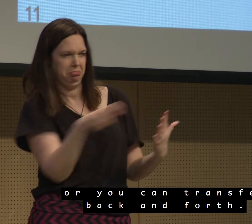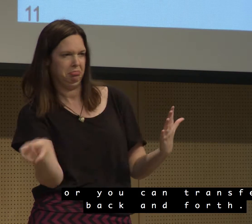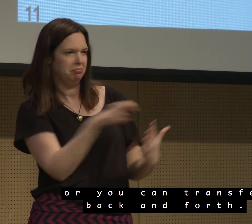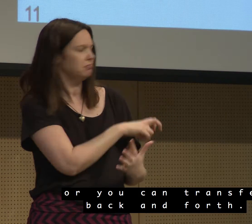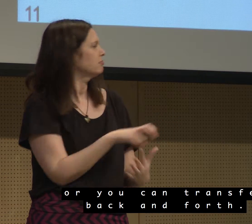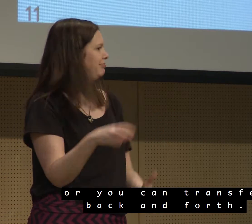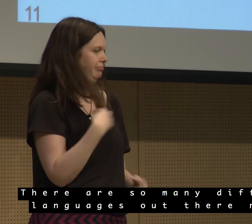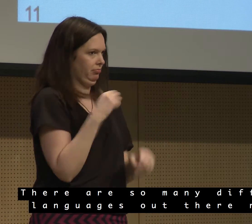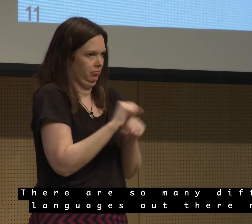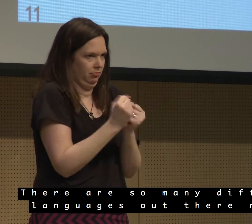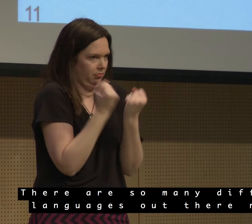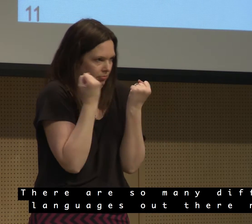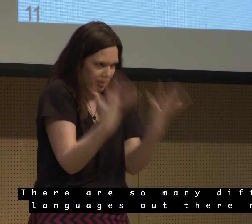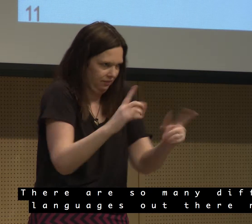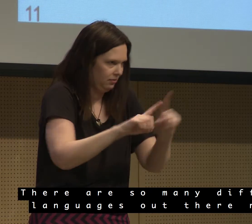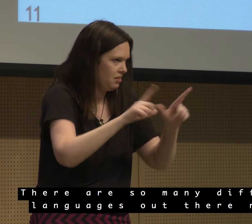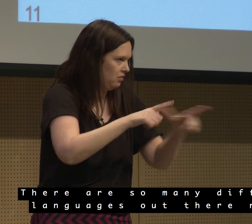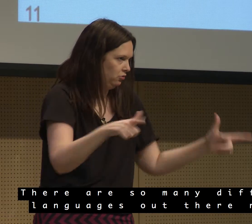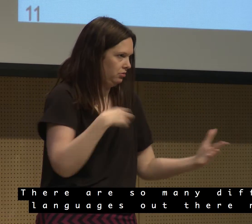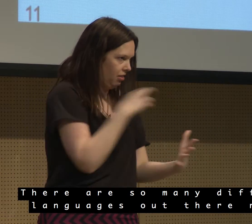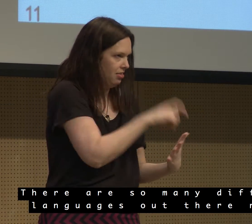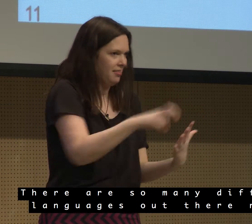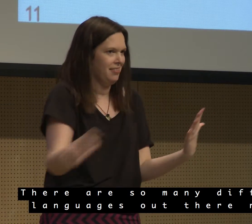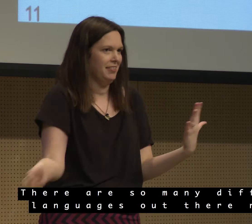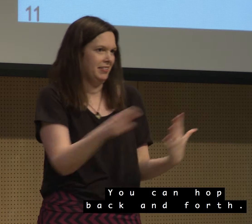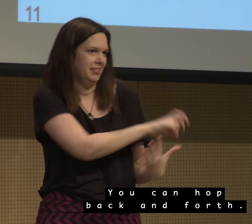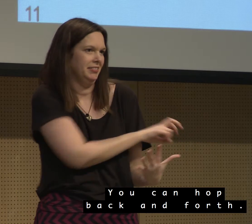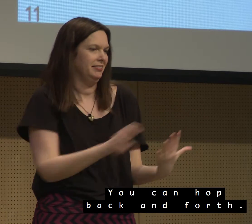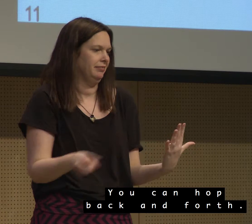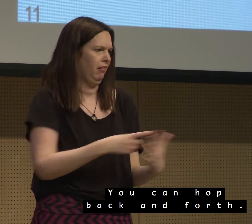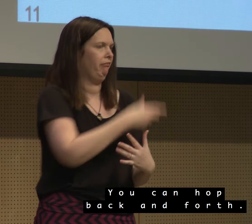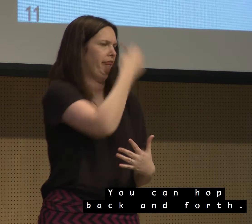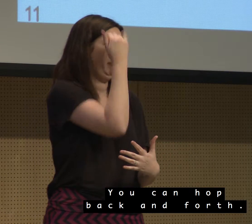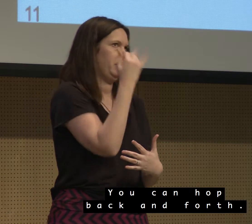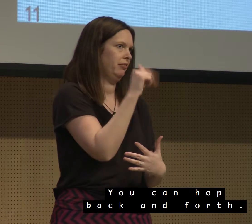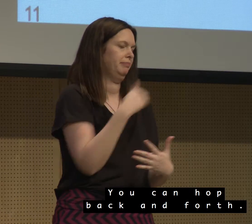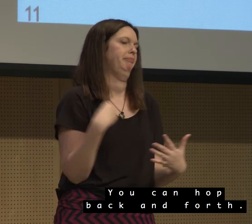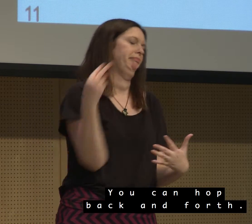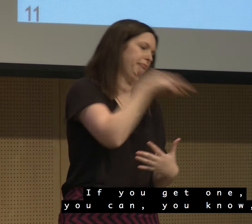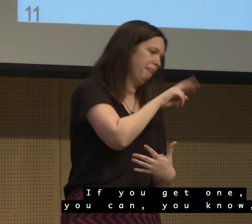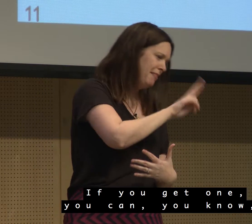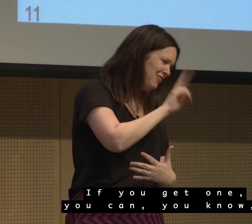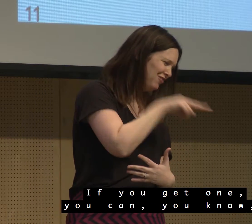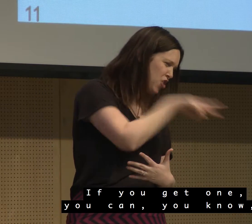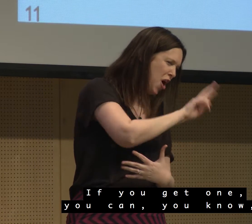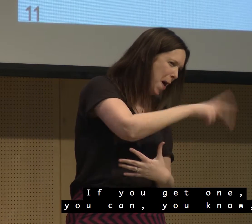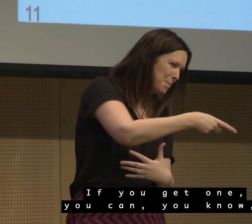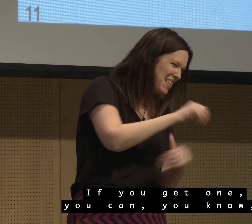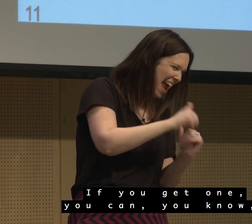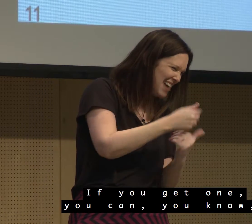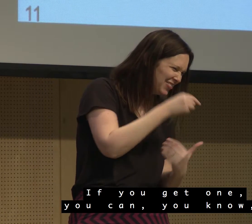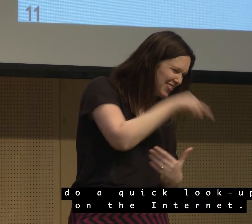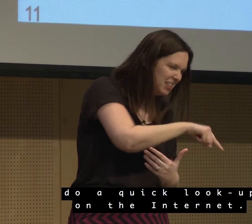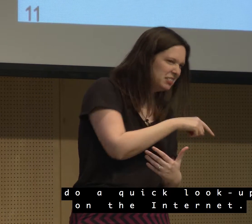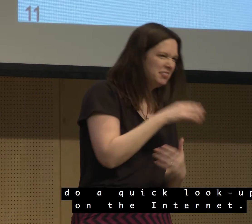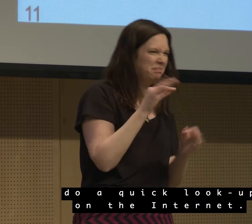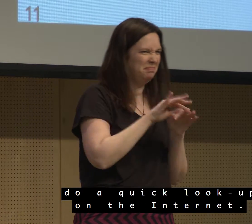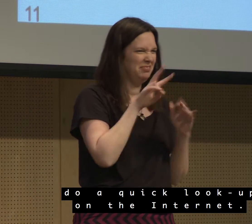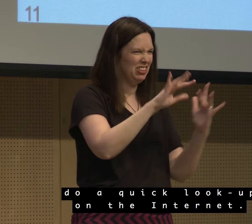transfer back and forth. There are so many different languages out there now, you can hop back and forth. If you get one, you can do a quick lookup on